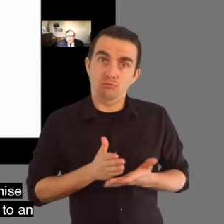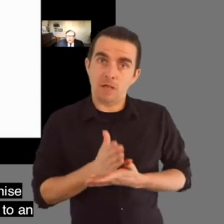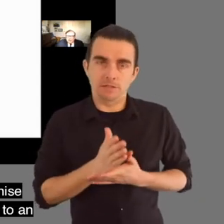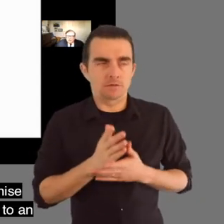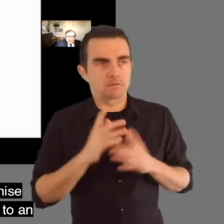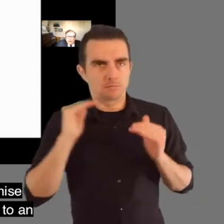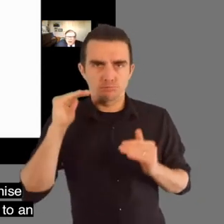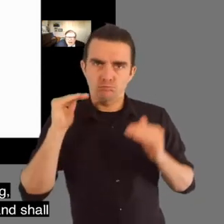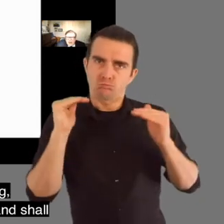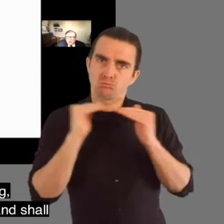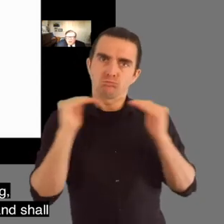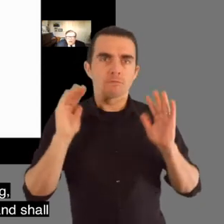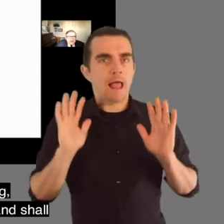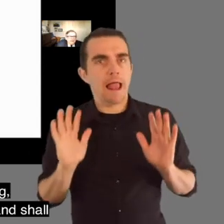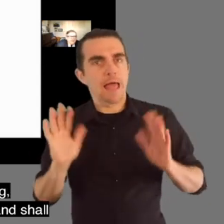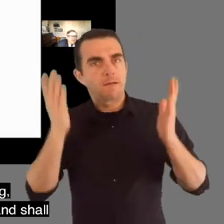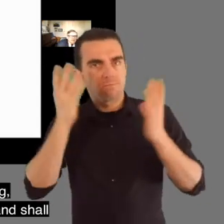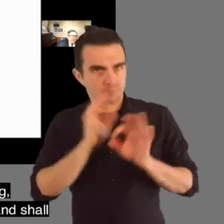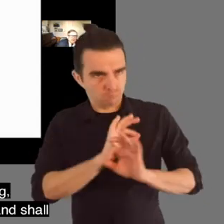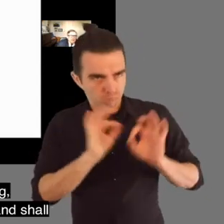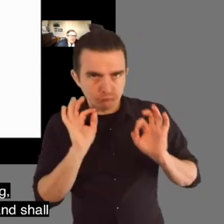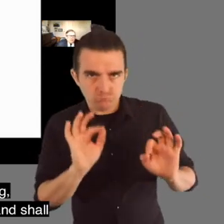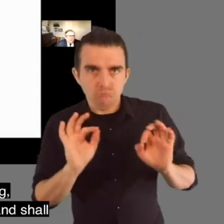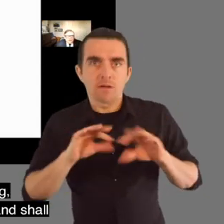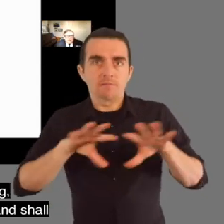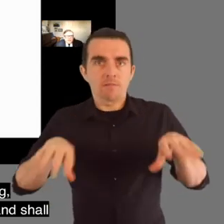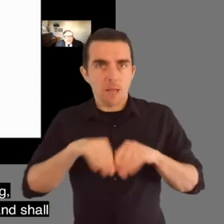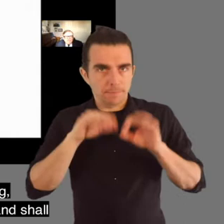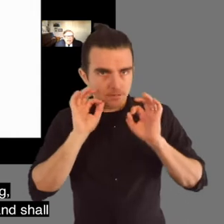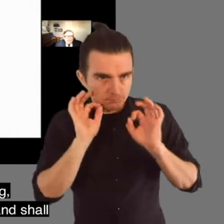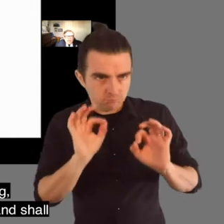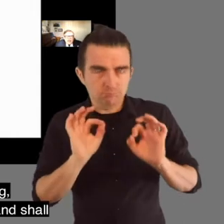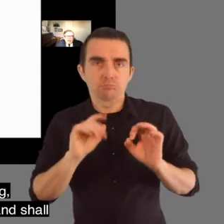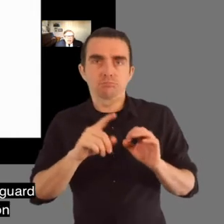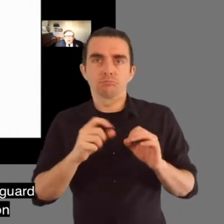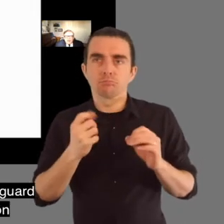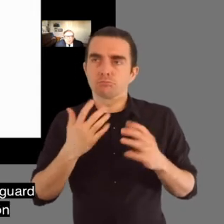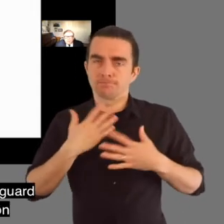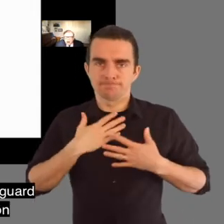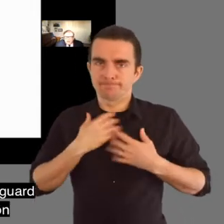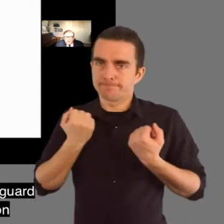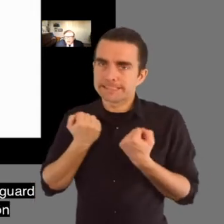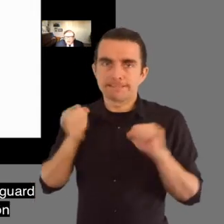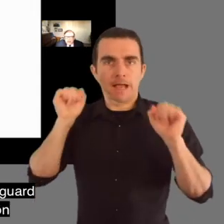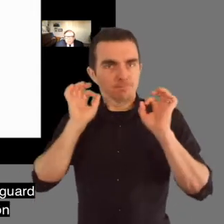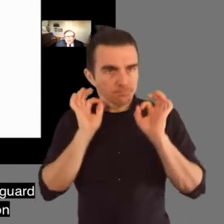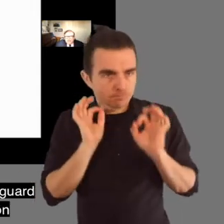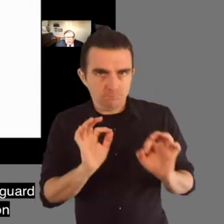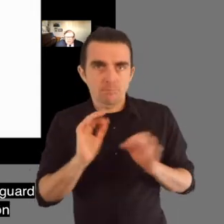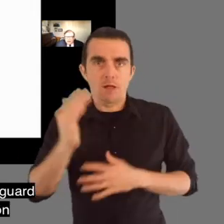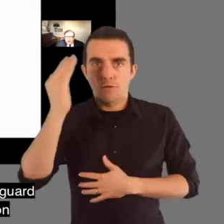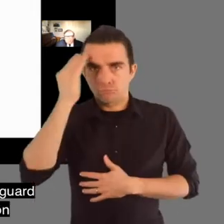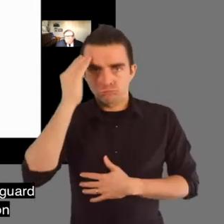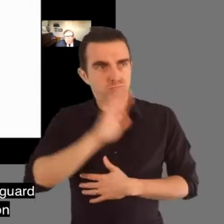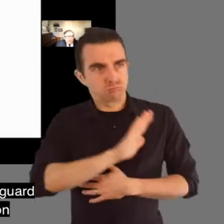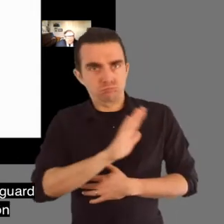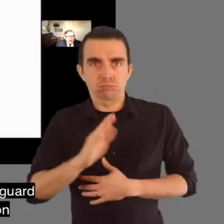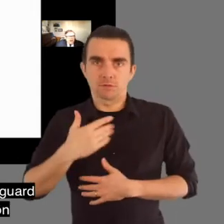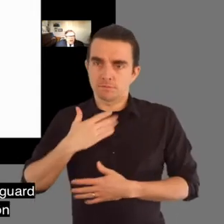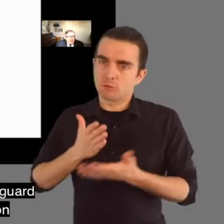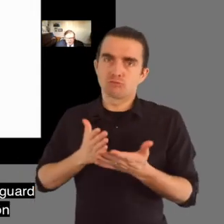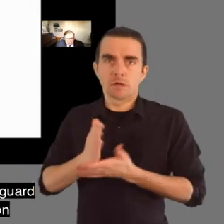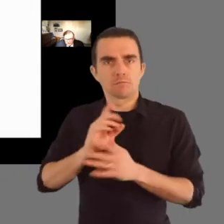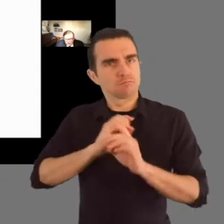disabled persons to an adequate standard of living for themselves and their family, and shall take appropriate steps to safeguard and promote